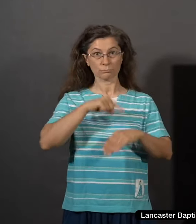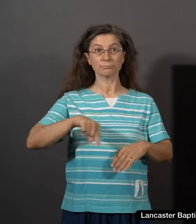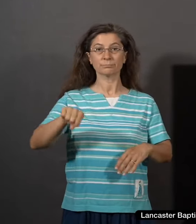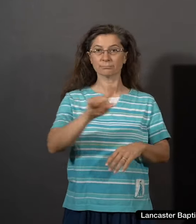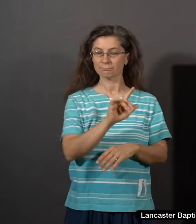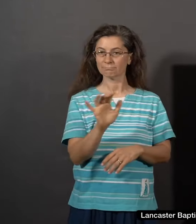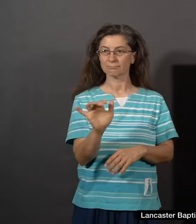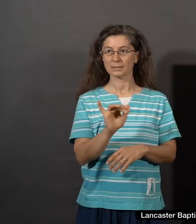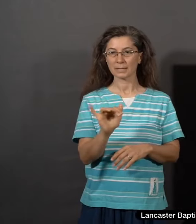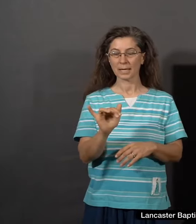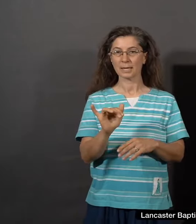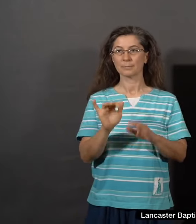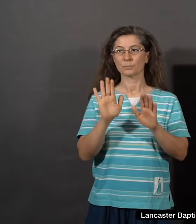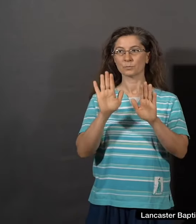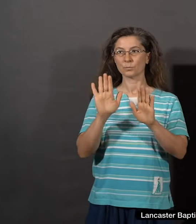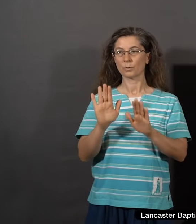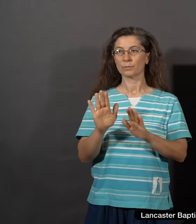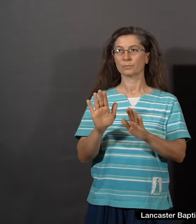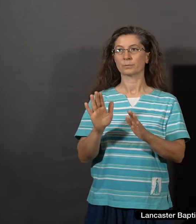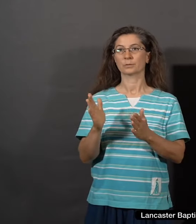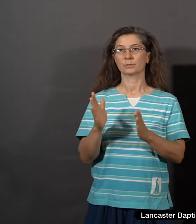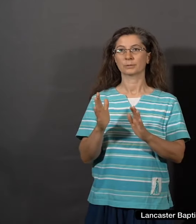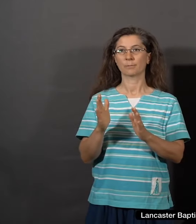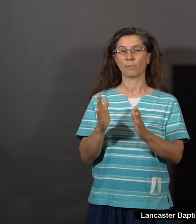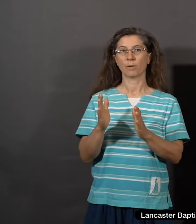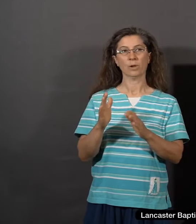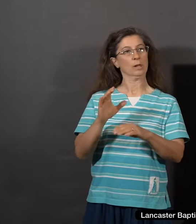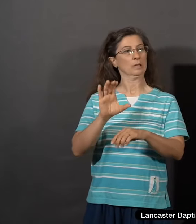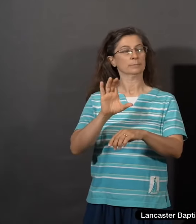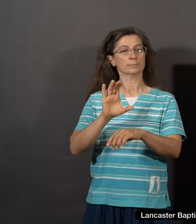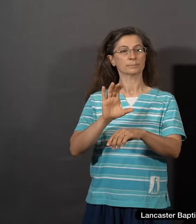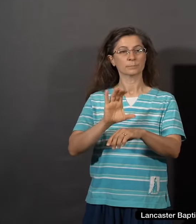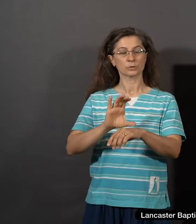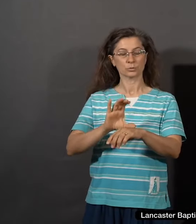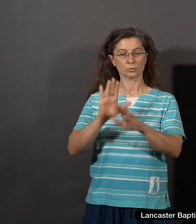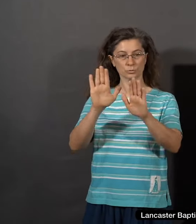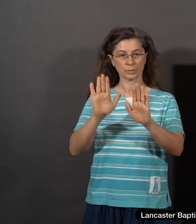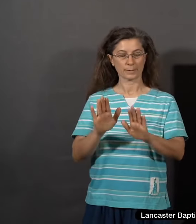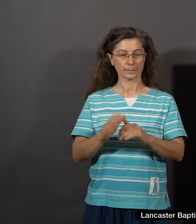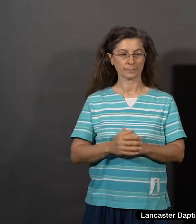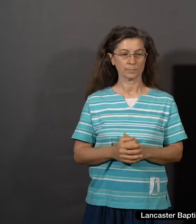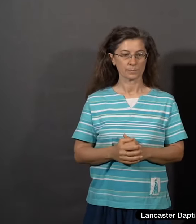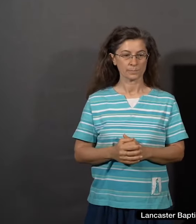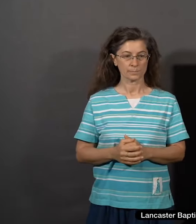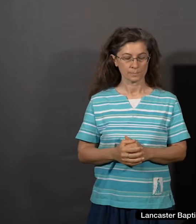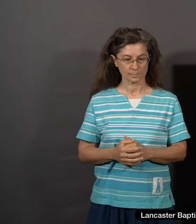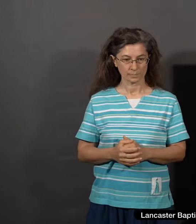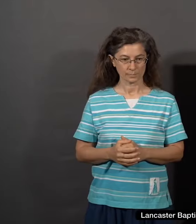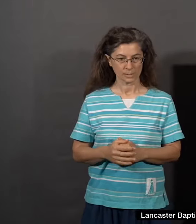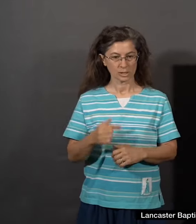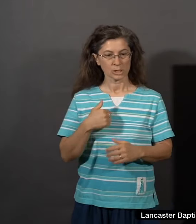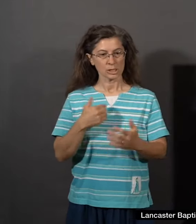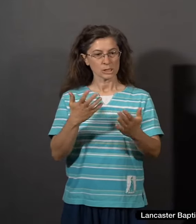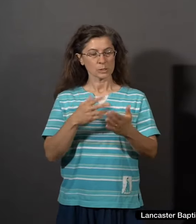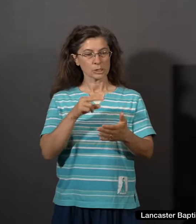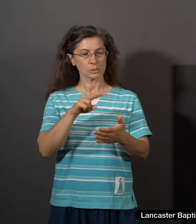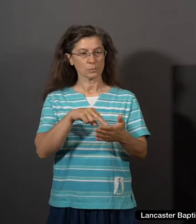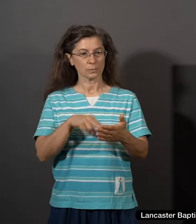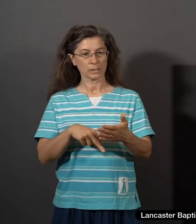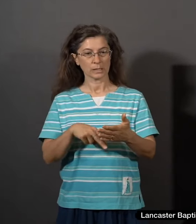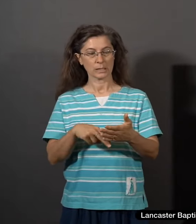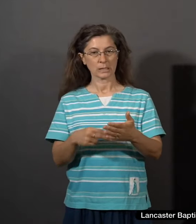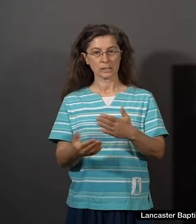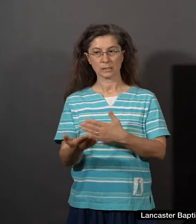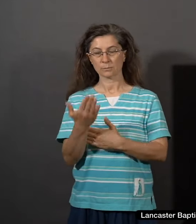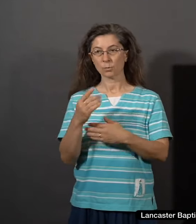so many of you that reached out and said that service was a blessing to you i do want to read this morning a passage on the subject of